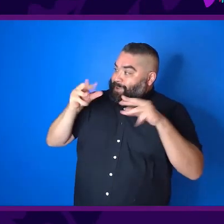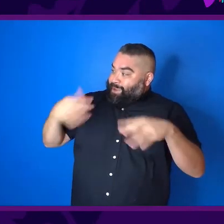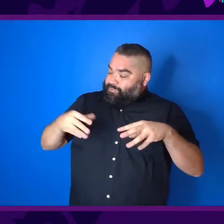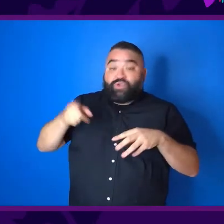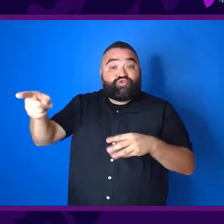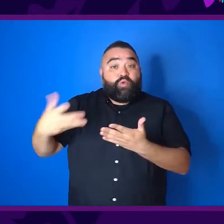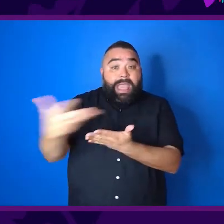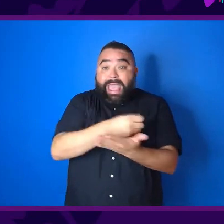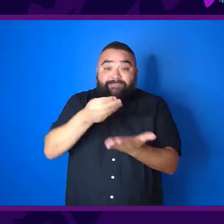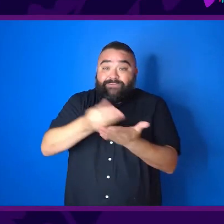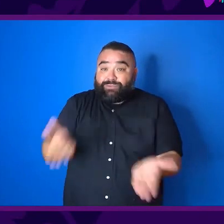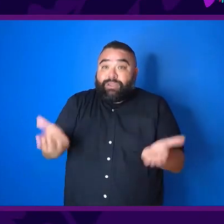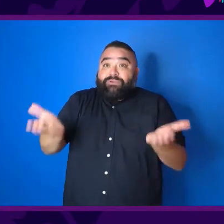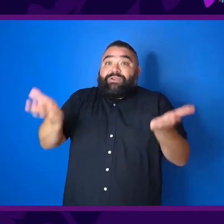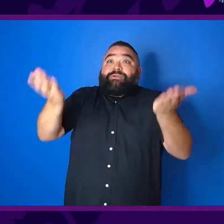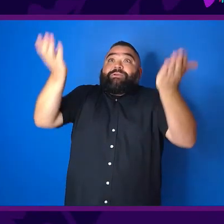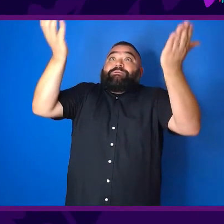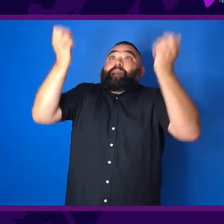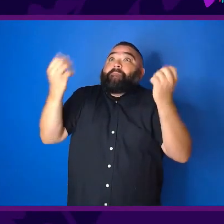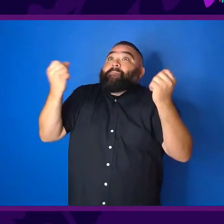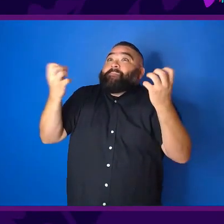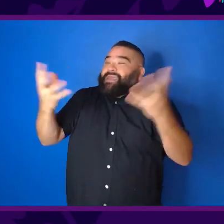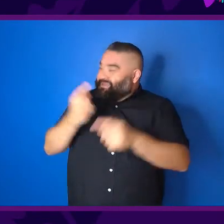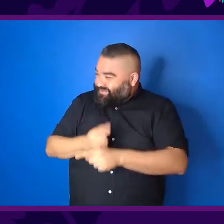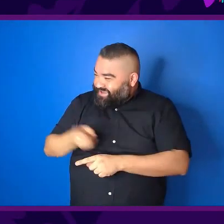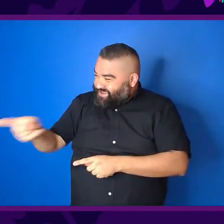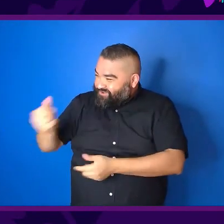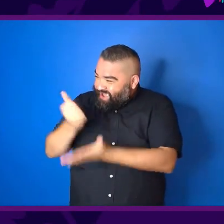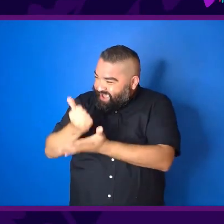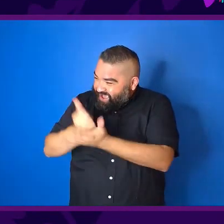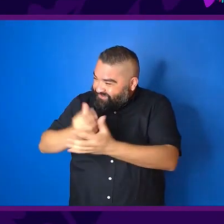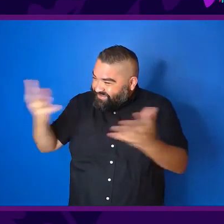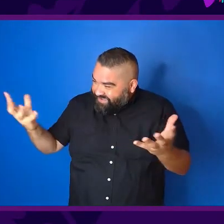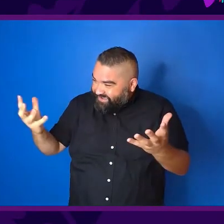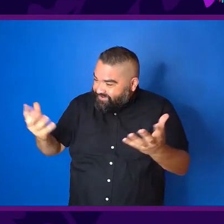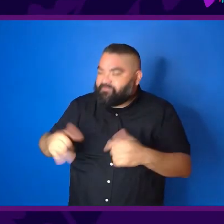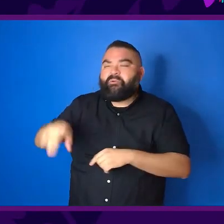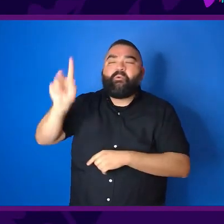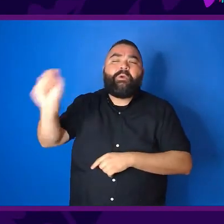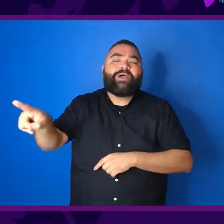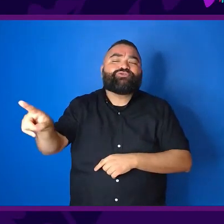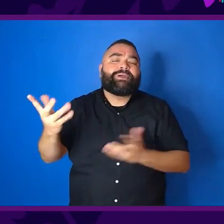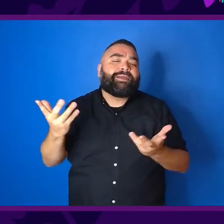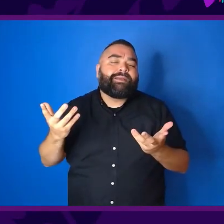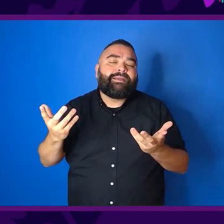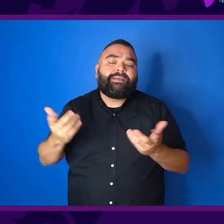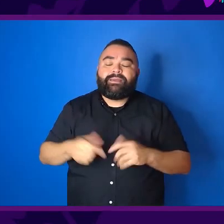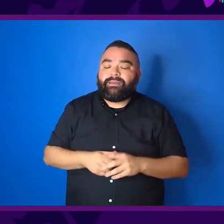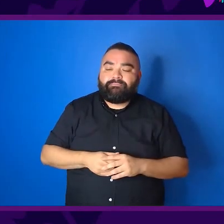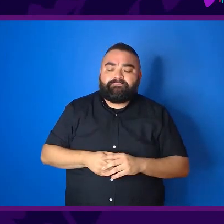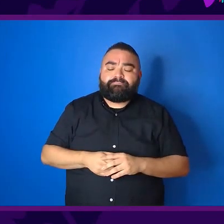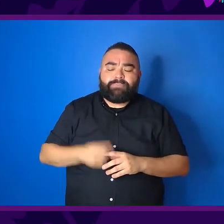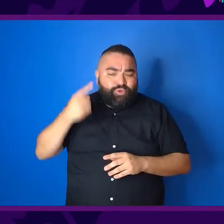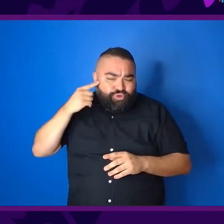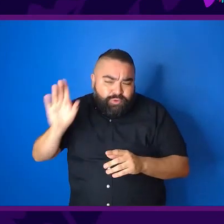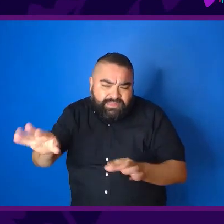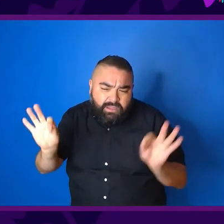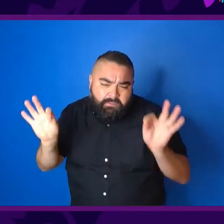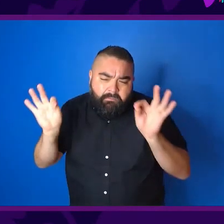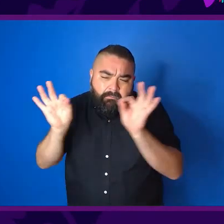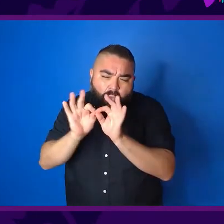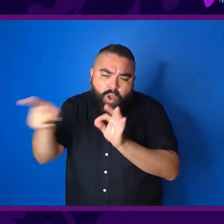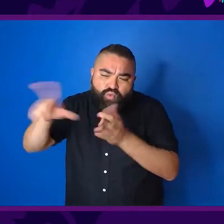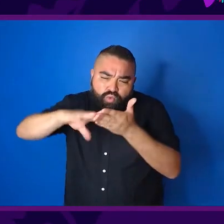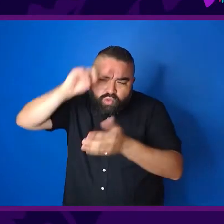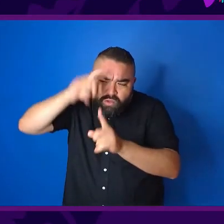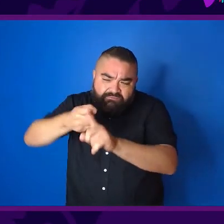helping out. So my whole question is, what do you think are some of the key elements that you have learned from Dolores